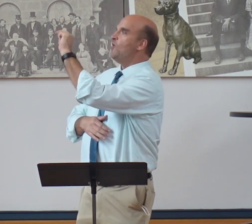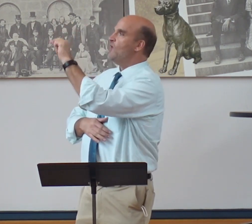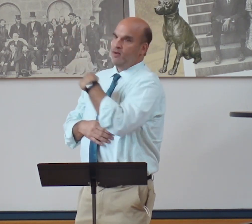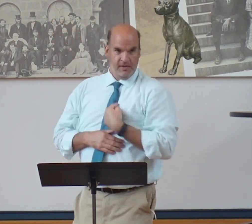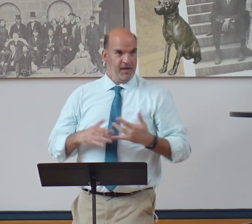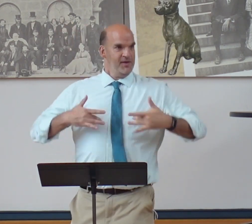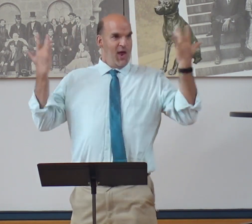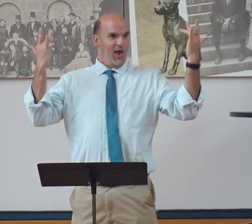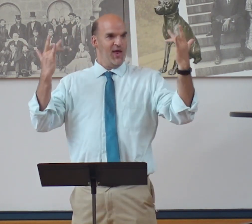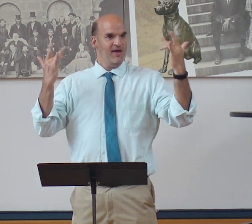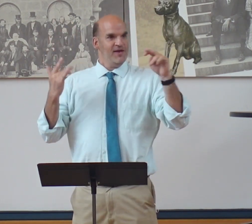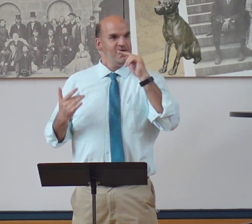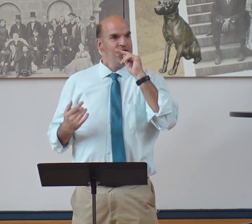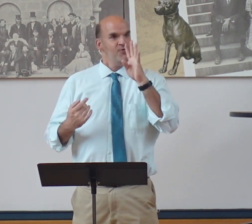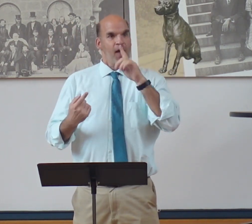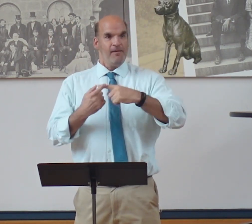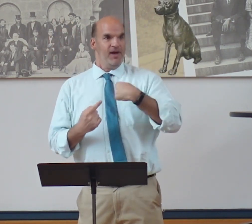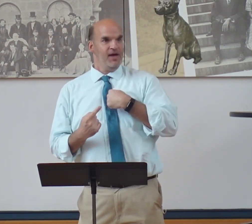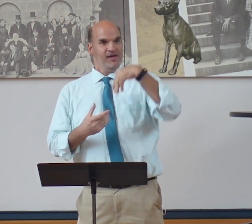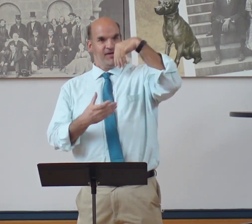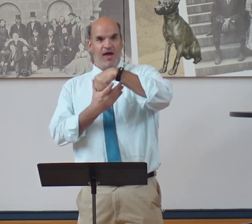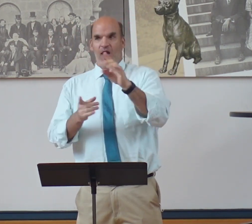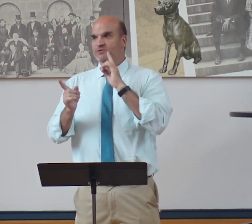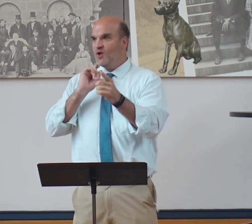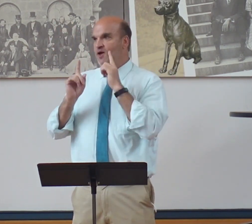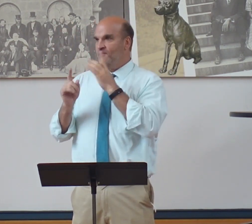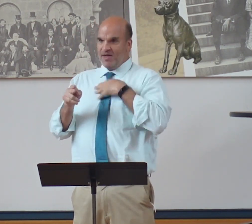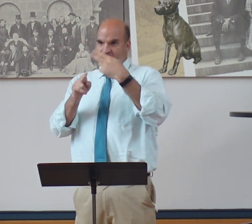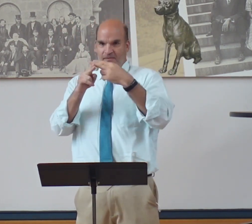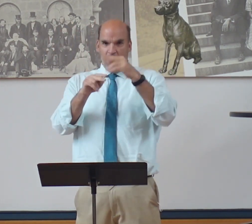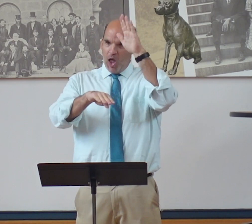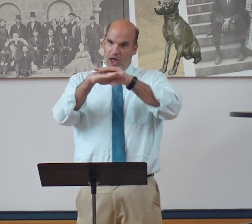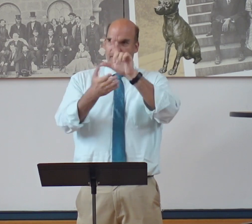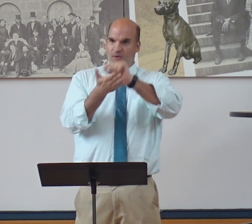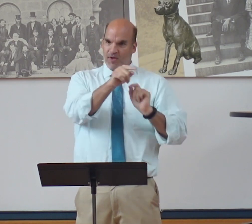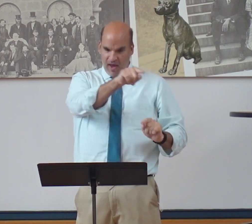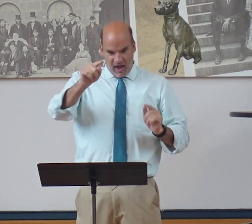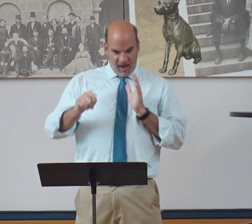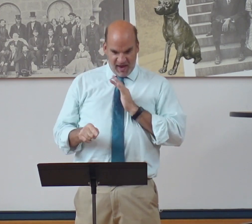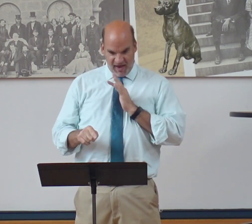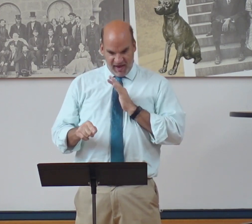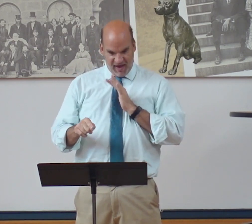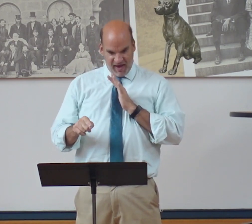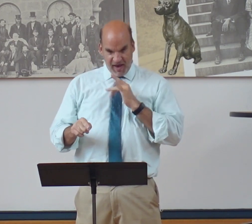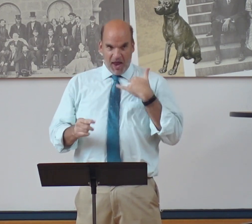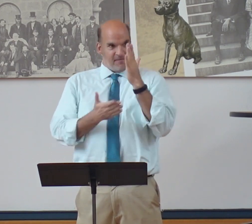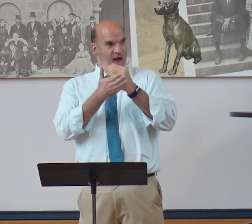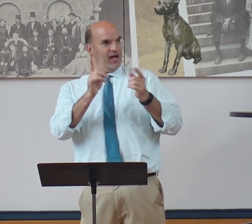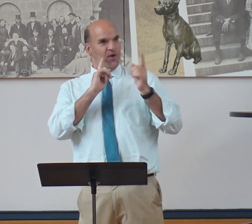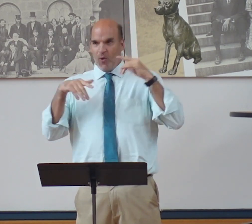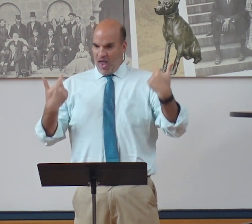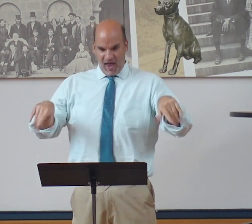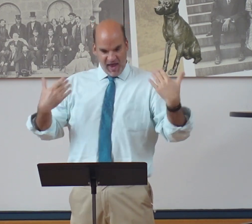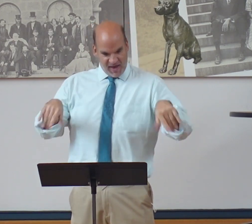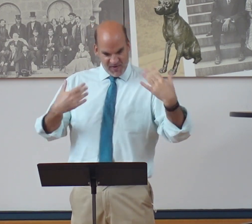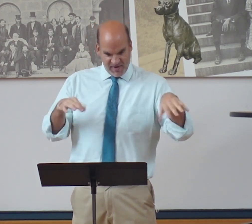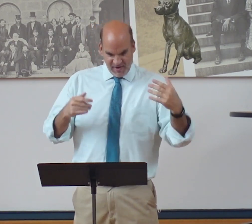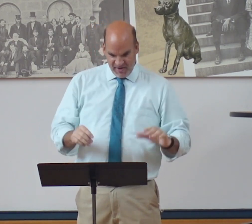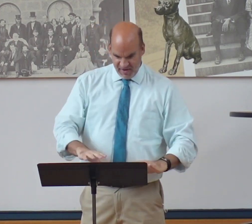"Hey, Albert's here," and Nancy responded, "Hey, Albert," and I was just overjoyed that she had said my name. My name was printed on the TTY machine, and I